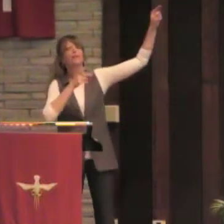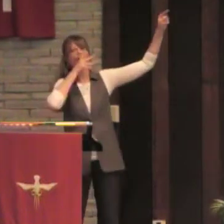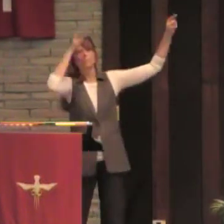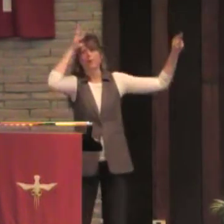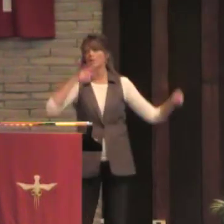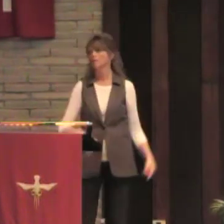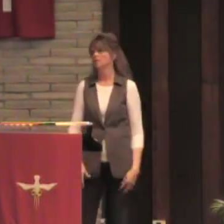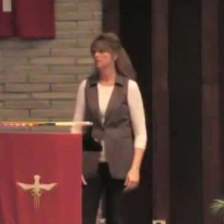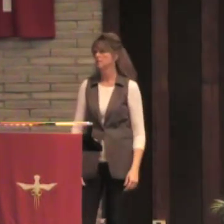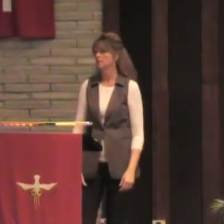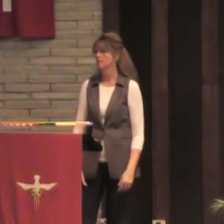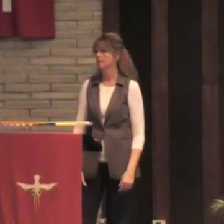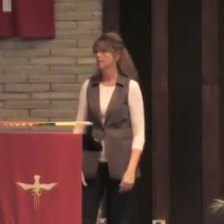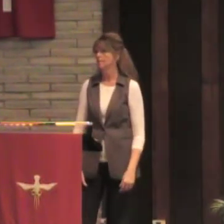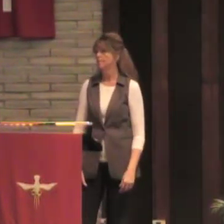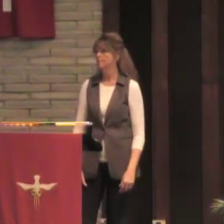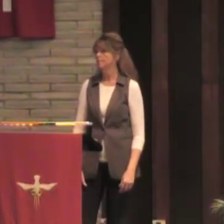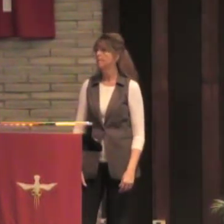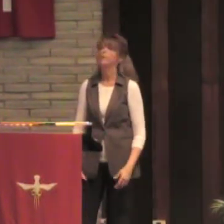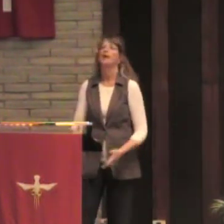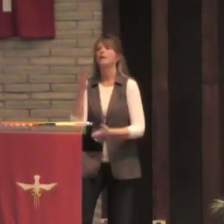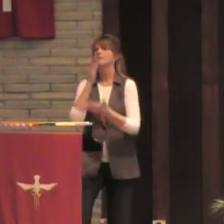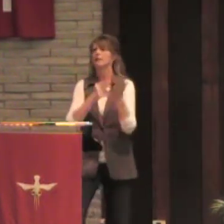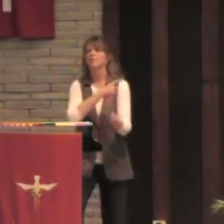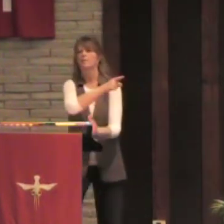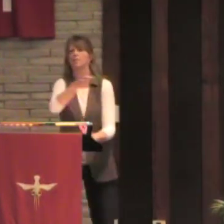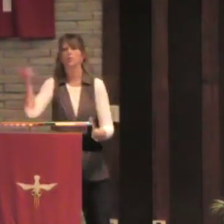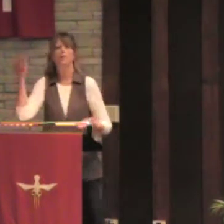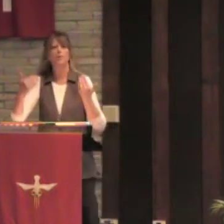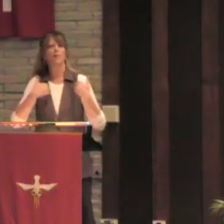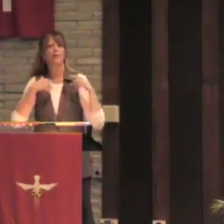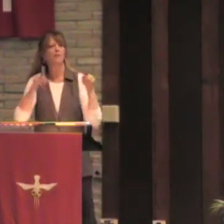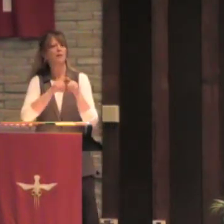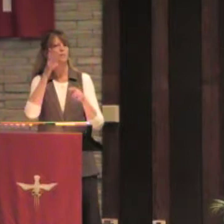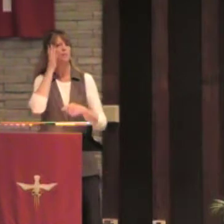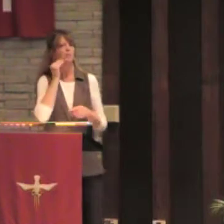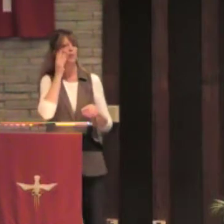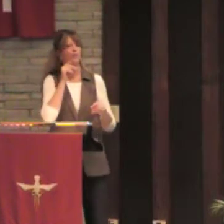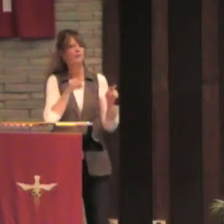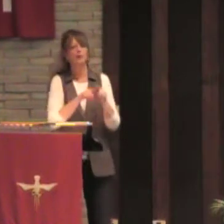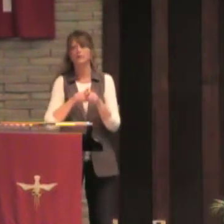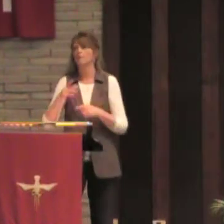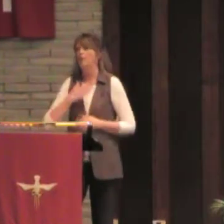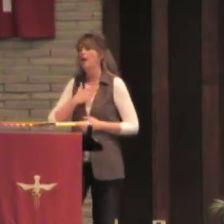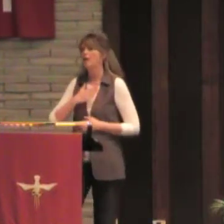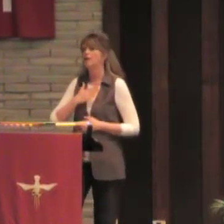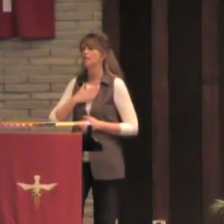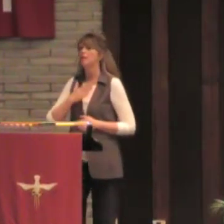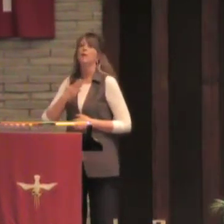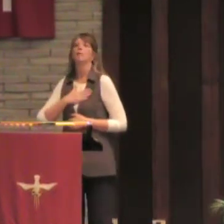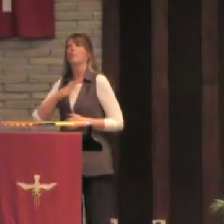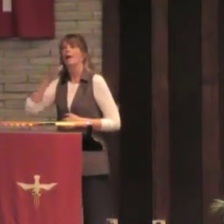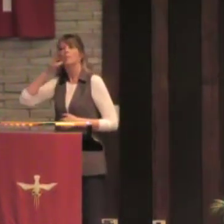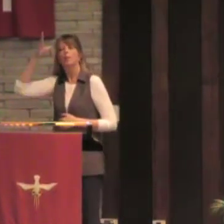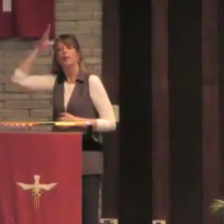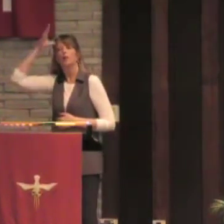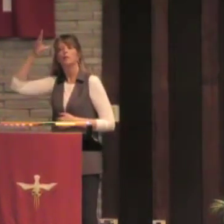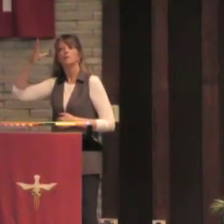their parents, which was learned behavior from their parents. Maybe some of you have the same experience that